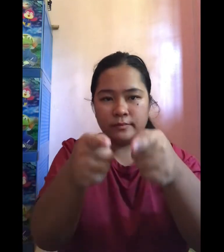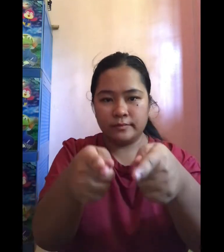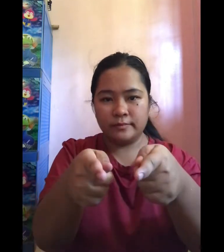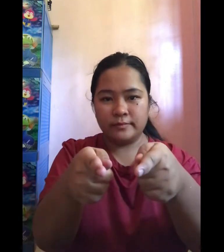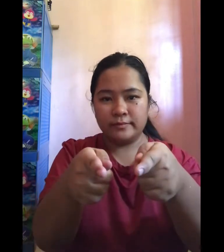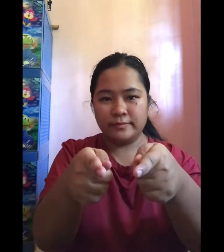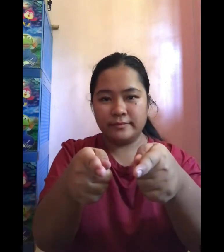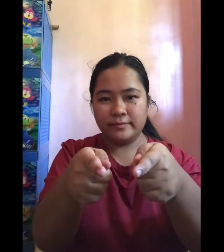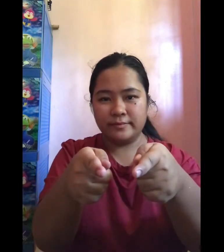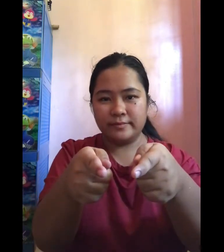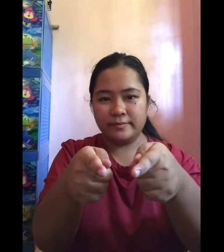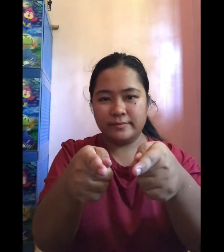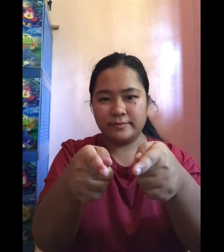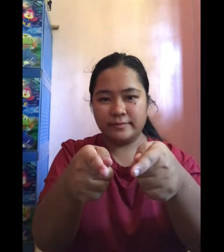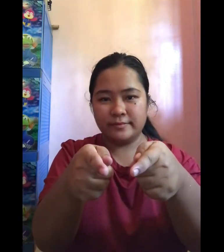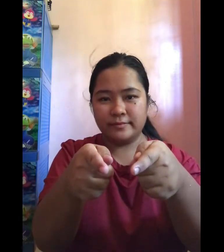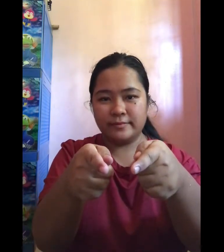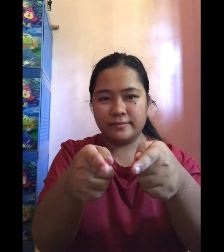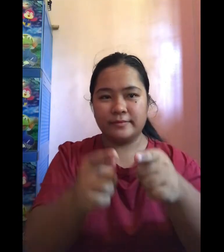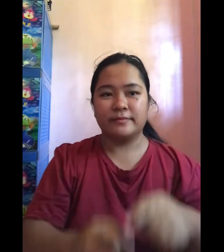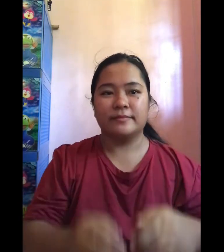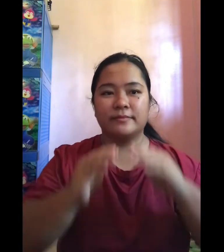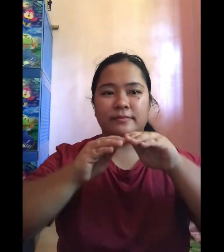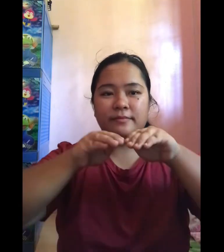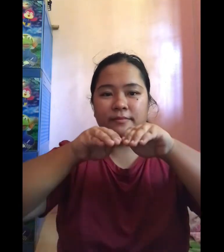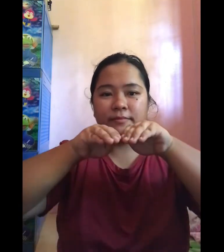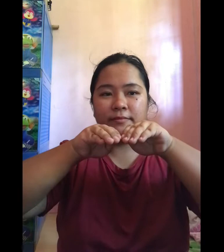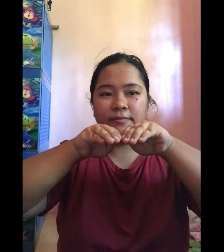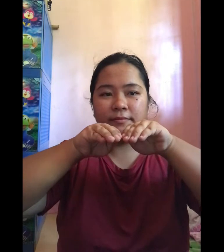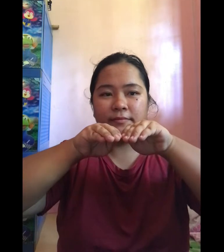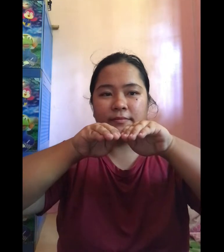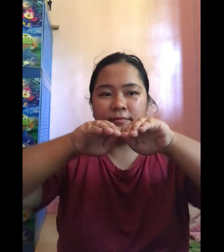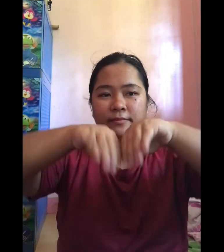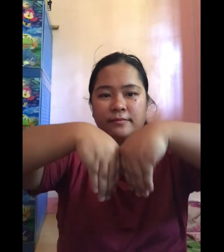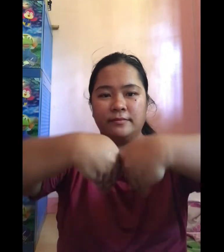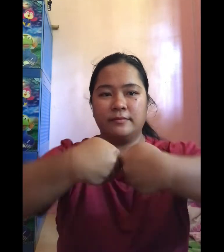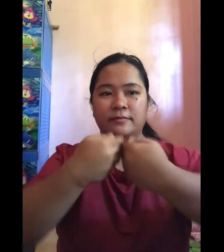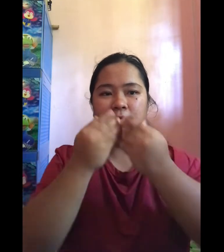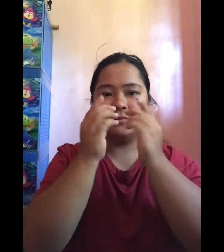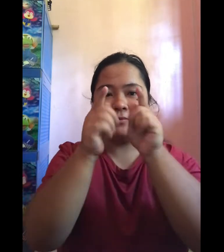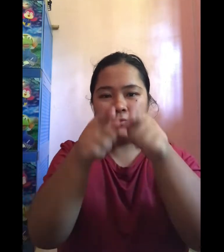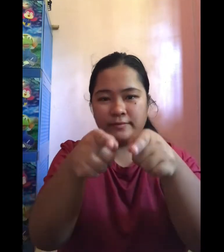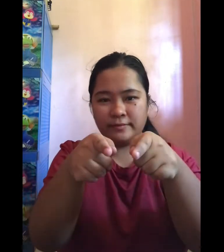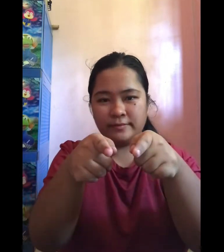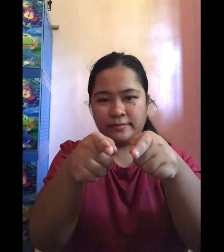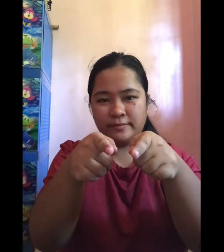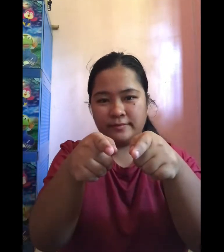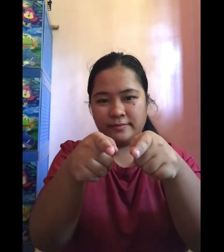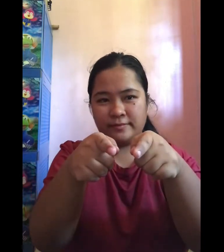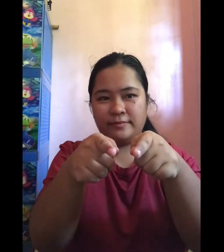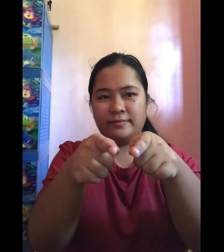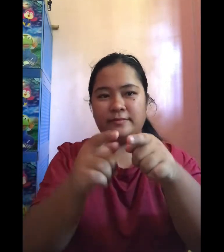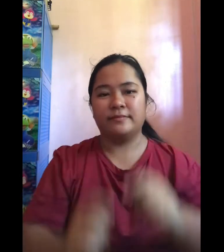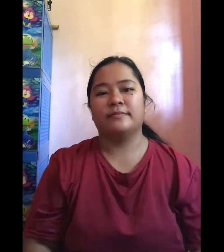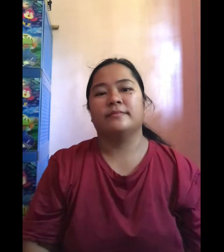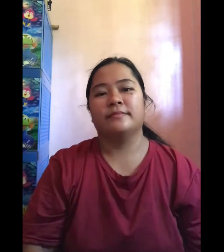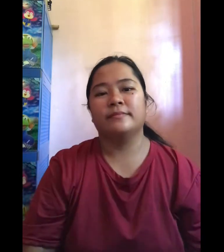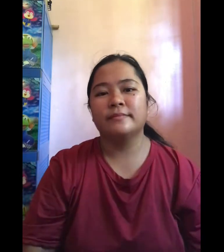point to whoever you're talking to. So let's try it. How are you? So there's different ways